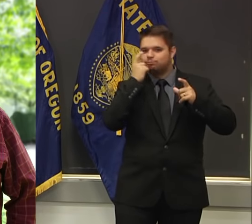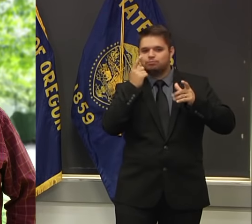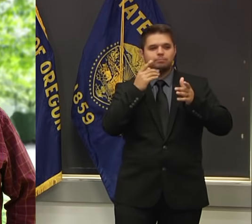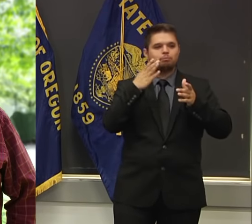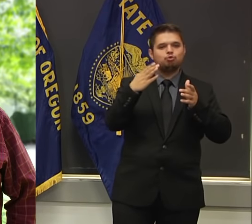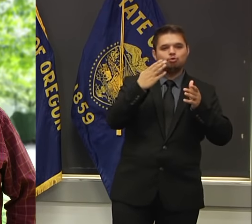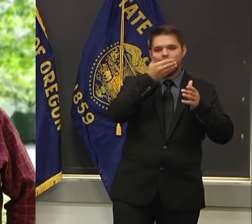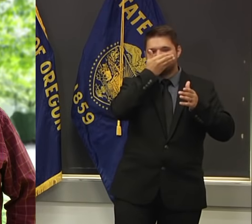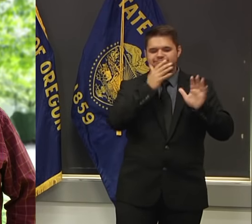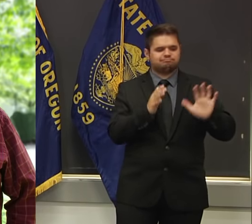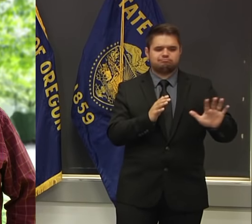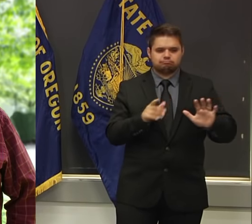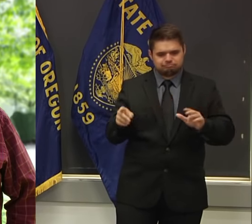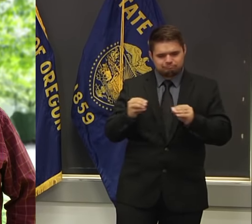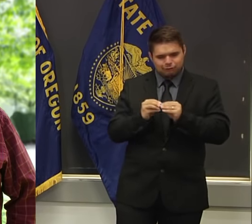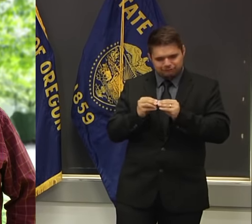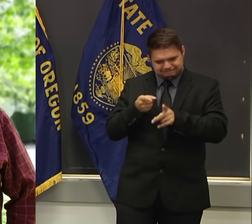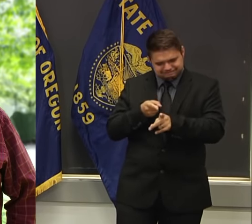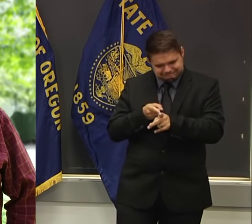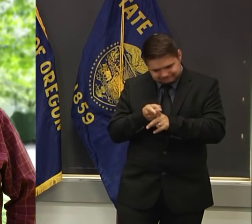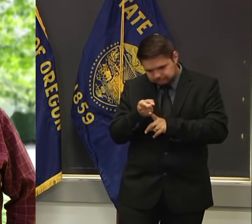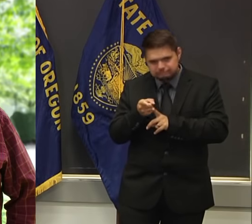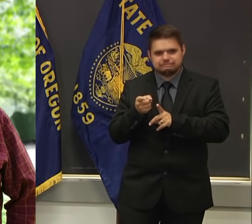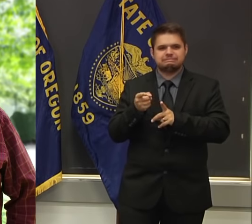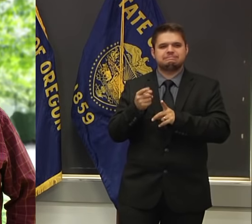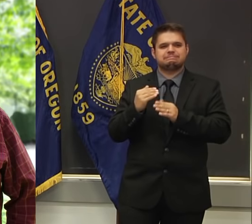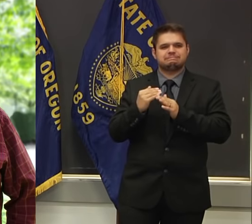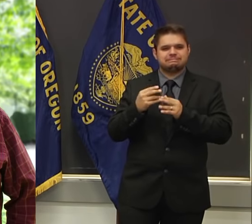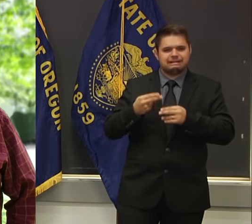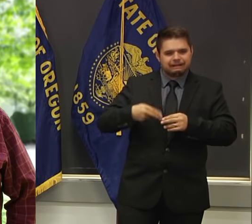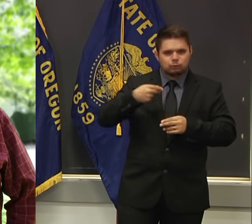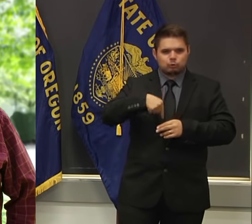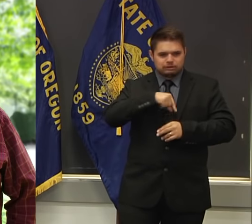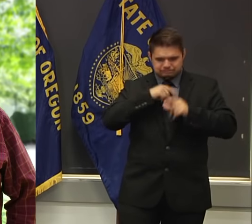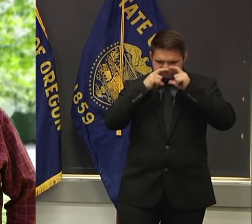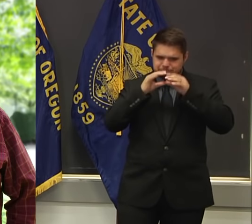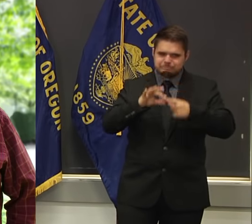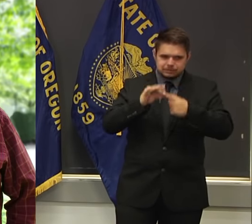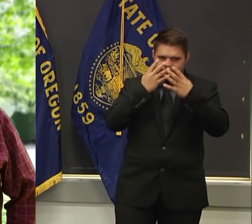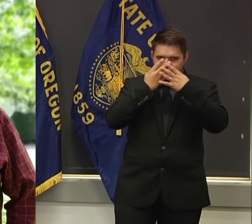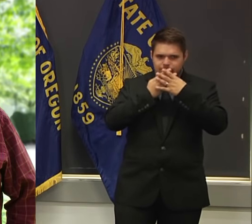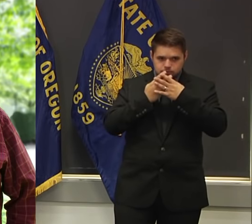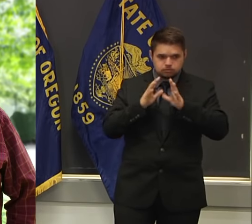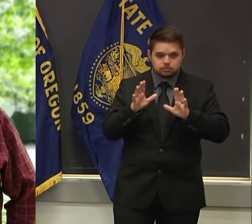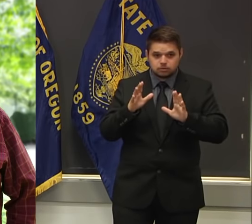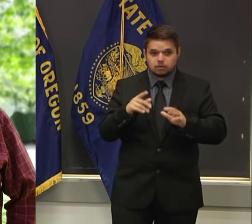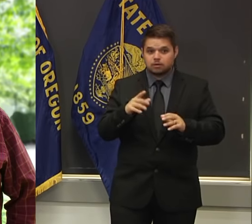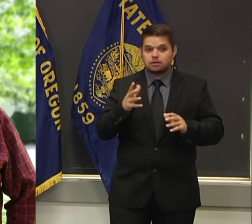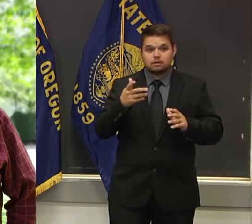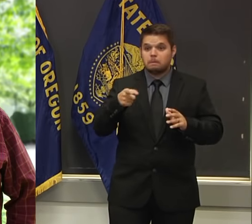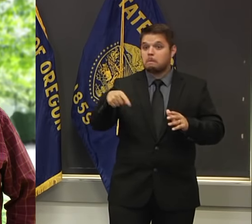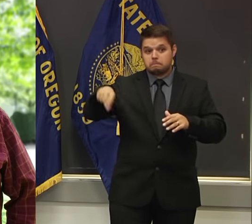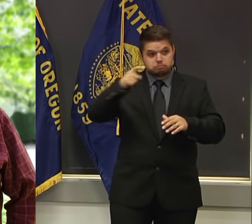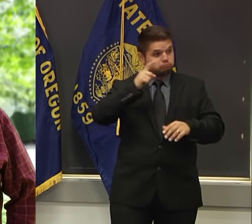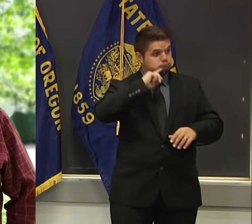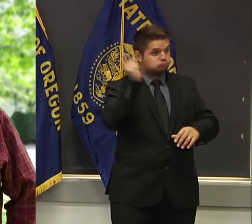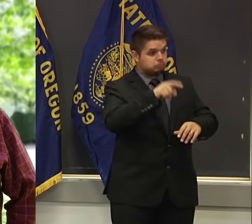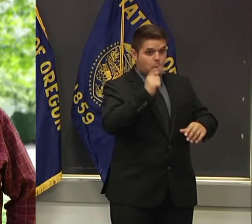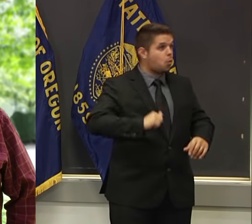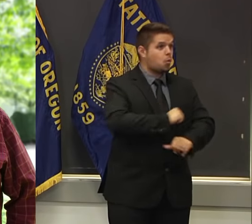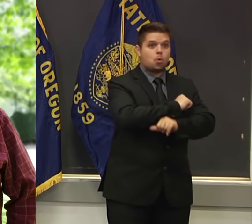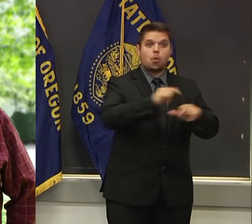of course, we get a question saying, well, is this required? And the answer is, it is not required, but it is a very strong recommendation from